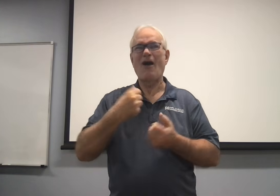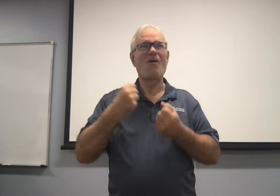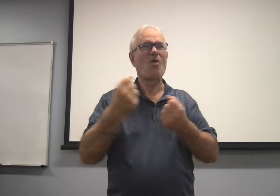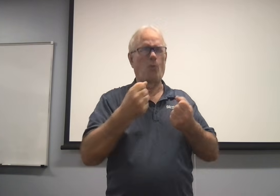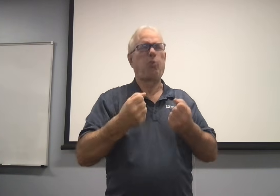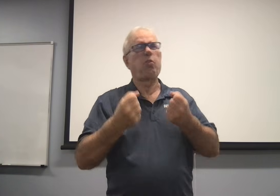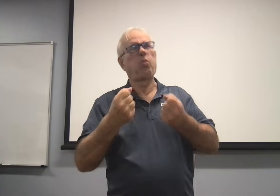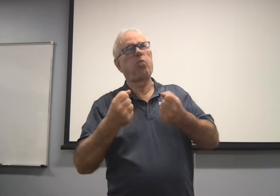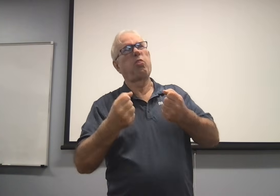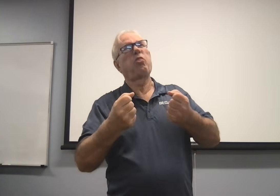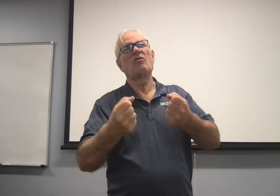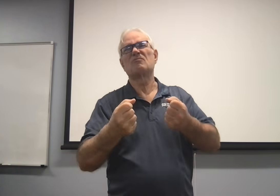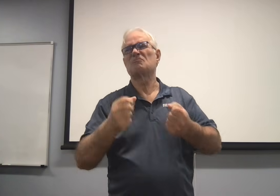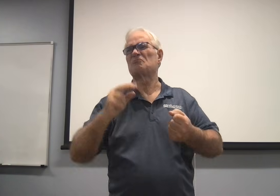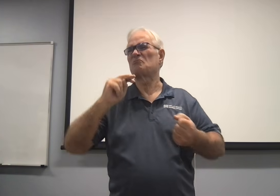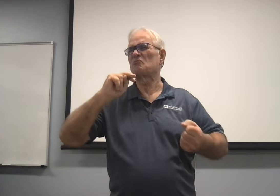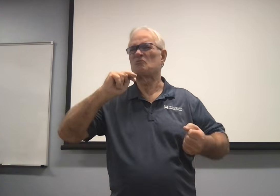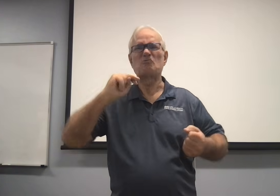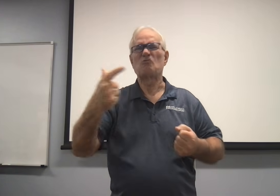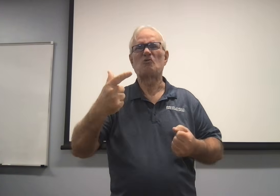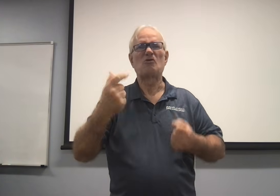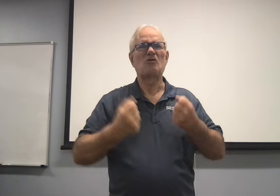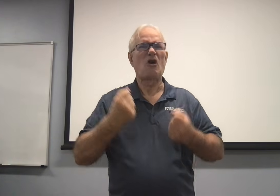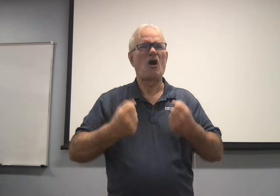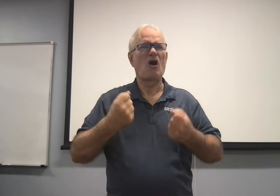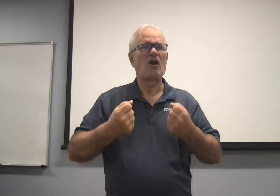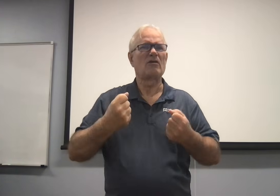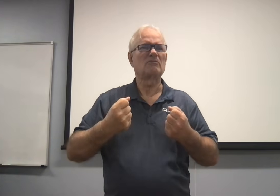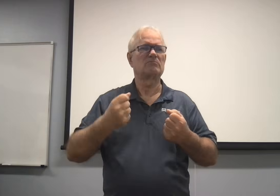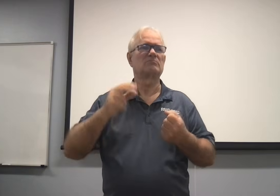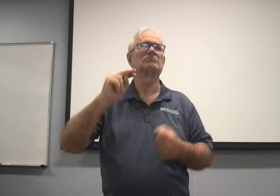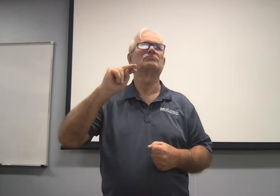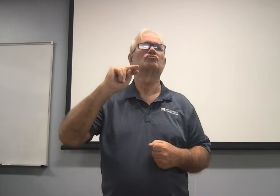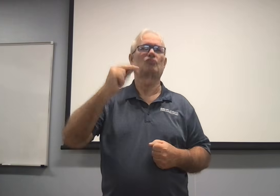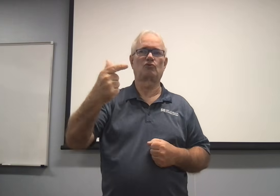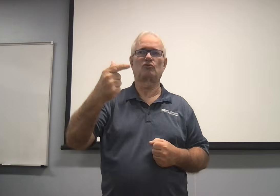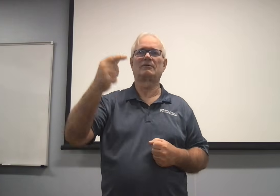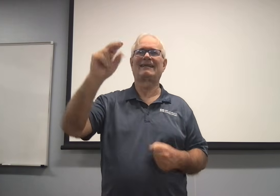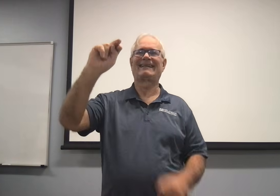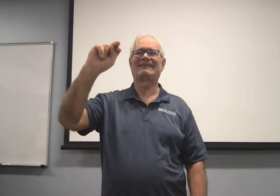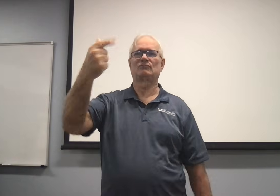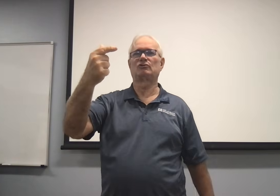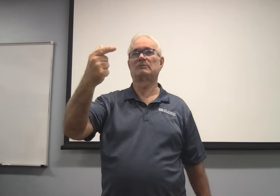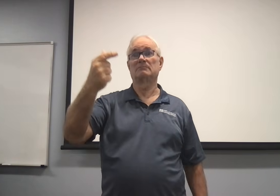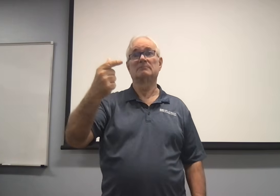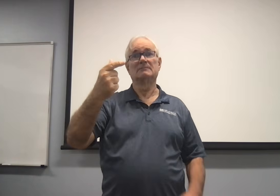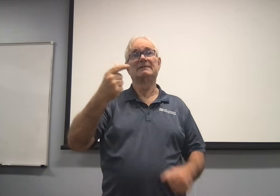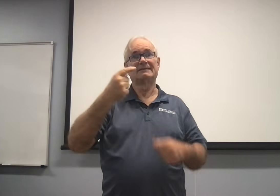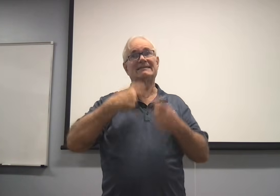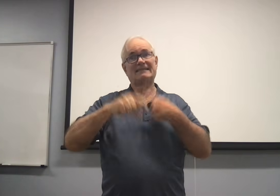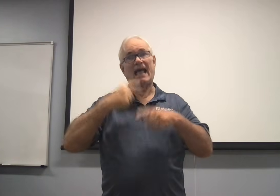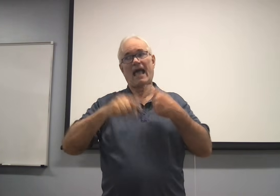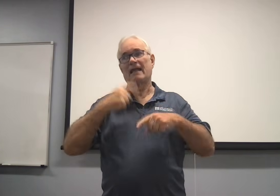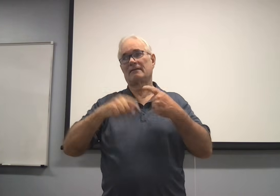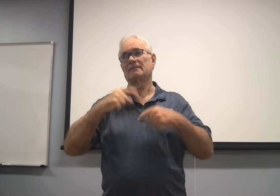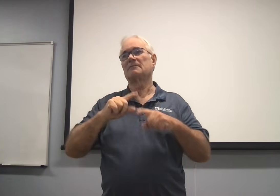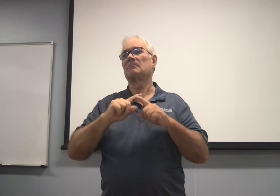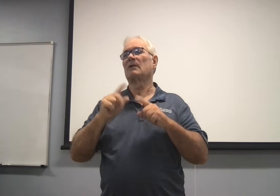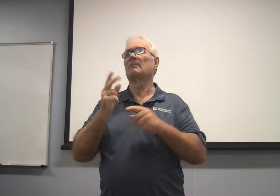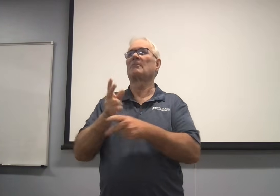me. He tricked me. I bought it and it started getting bumpy the second I started driving. That is no good. NG. And that is